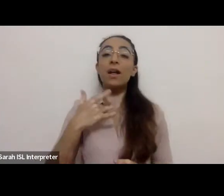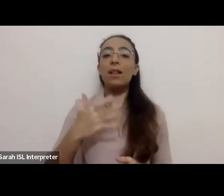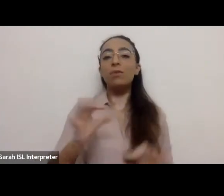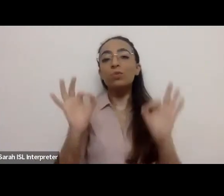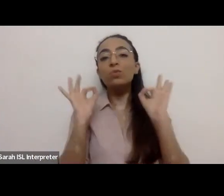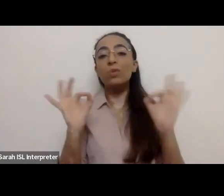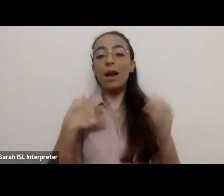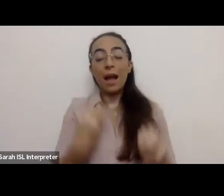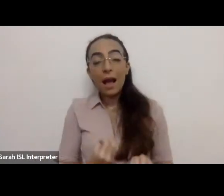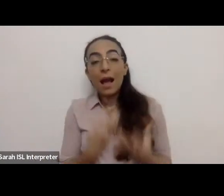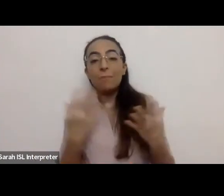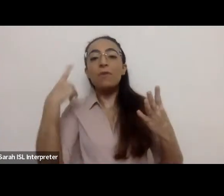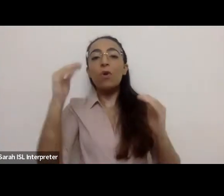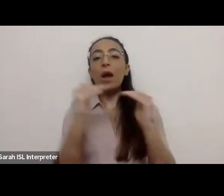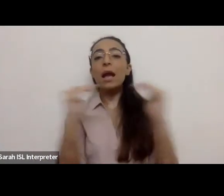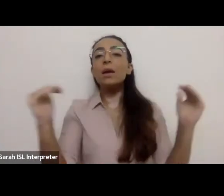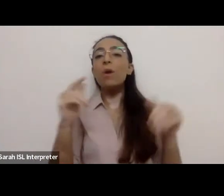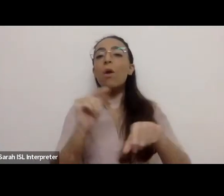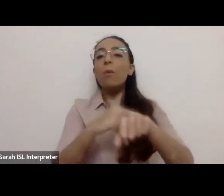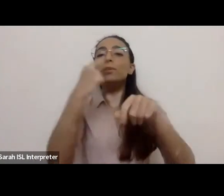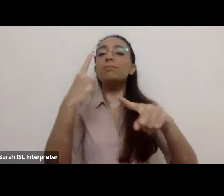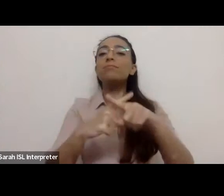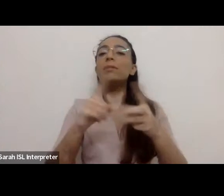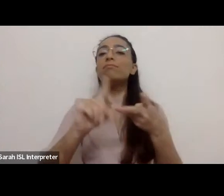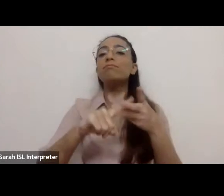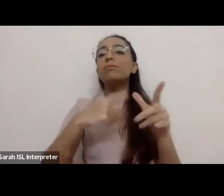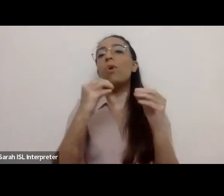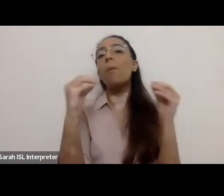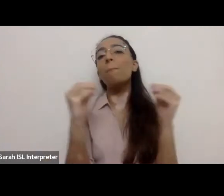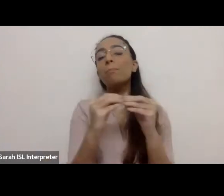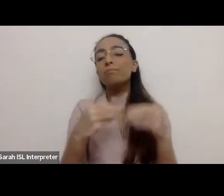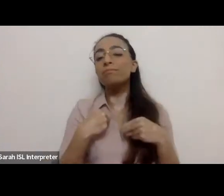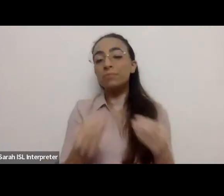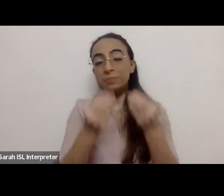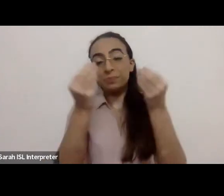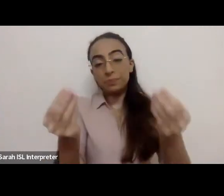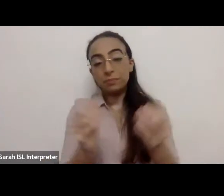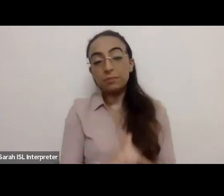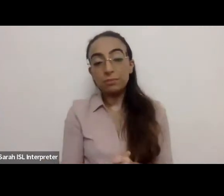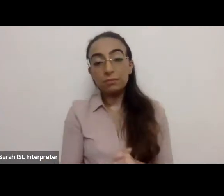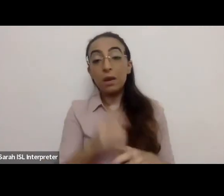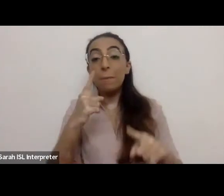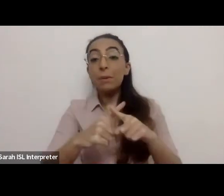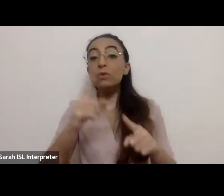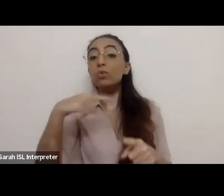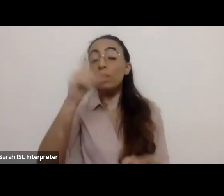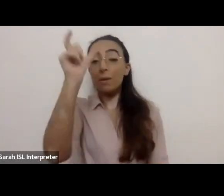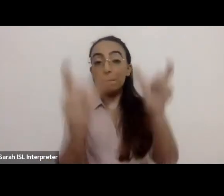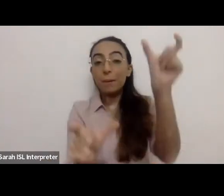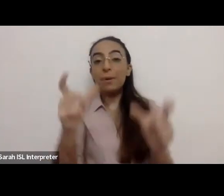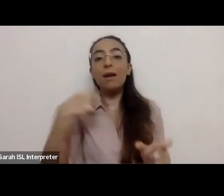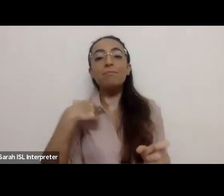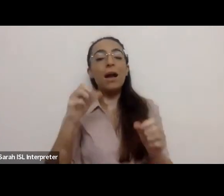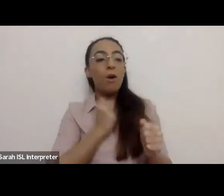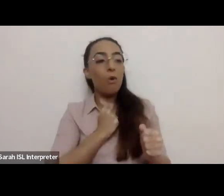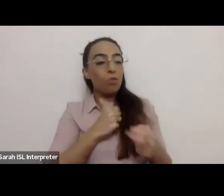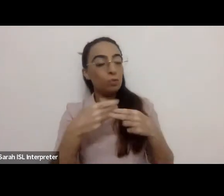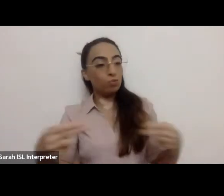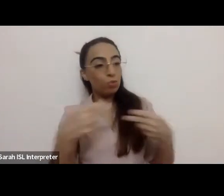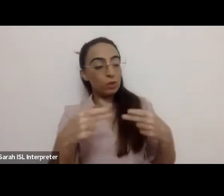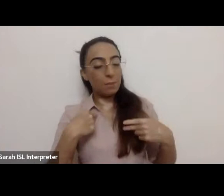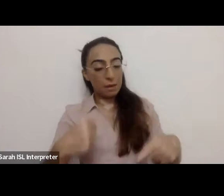and employment, and honor individuals who inspire the world to embrace the cause